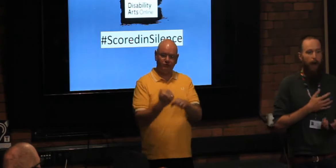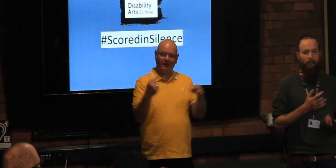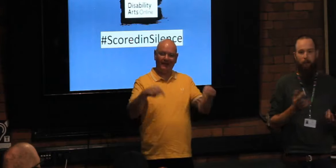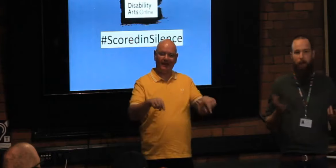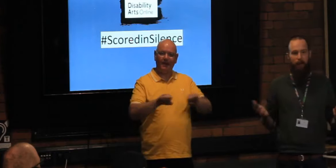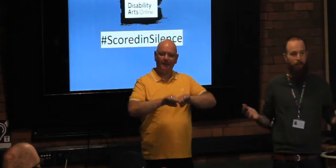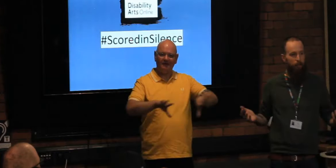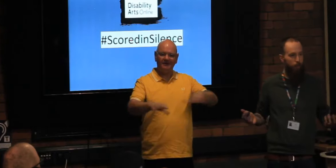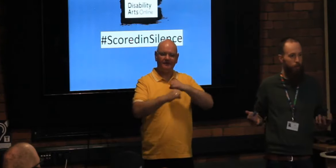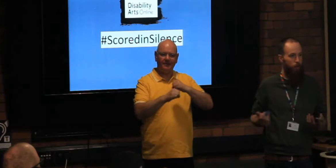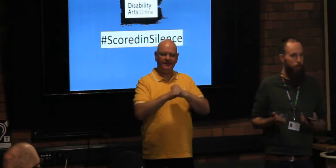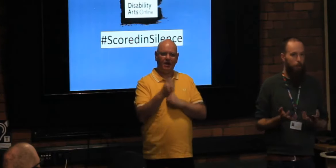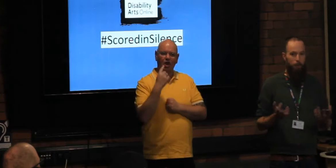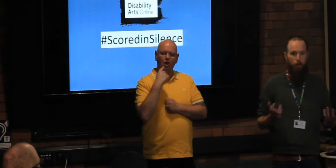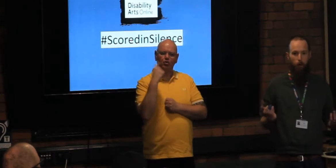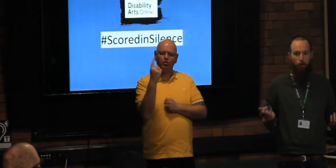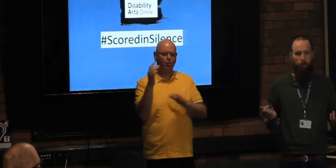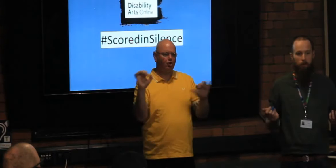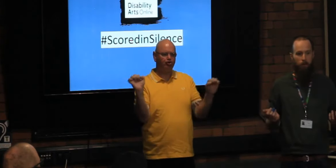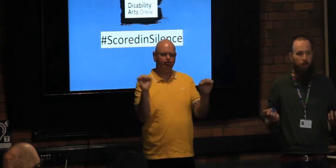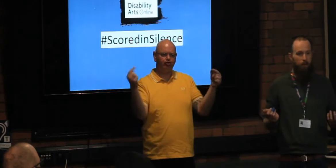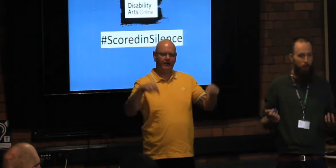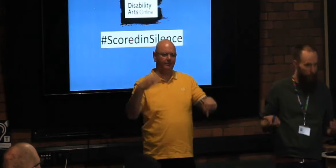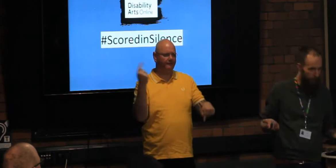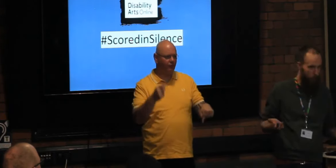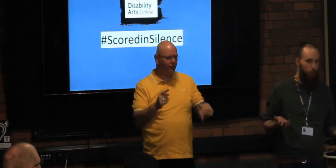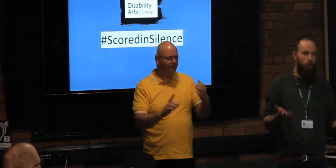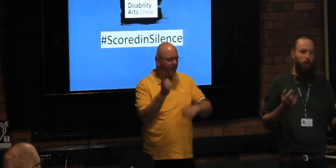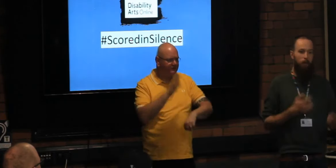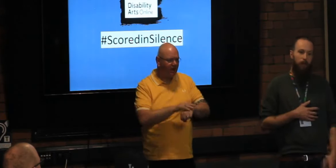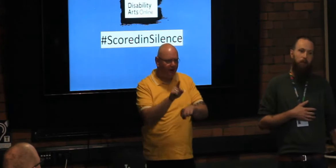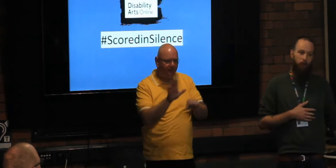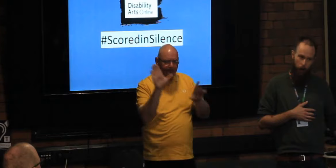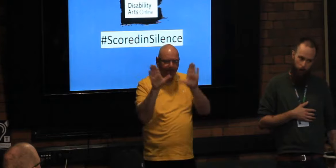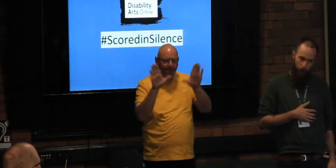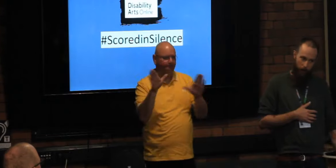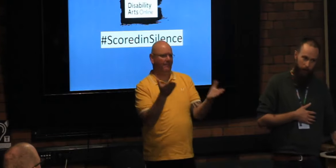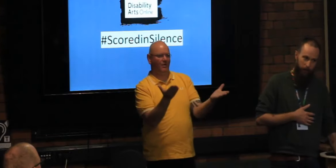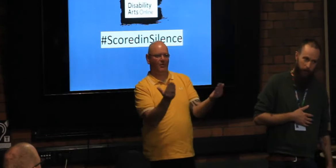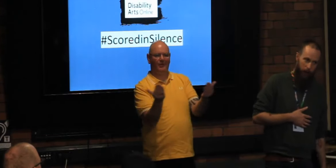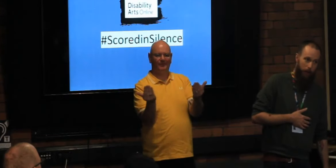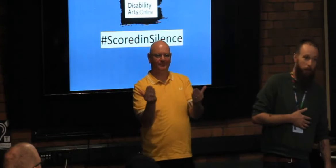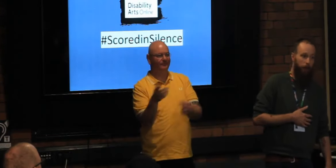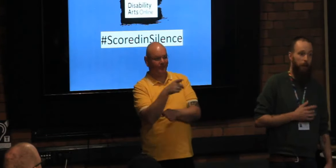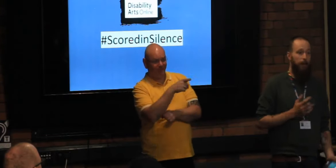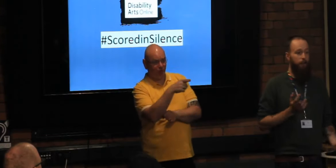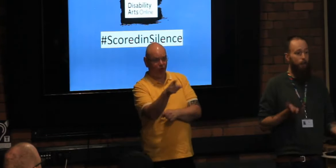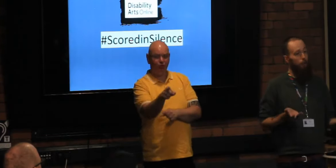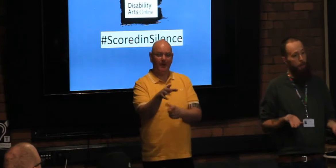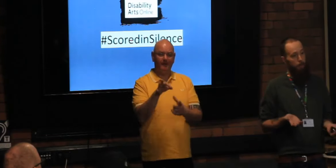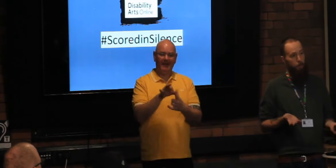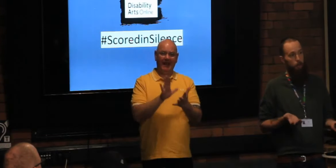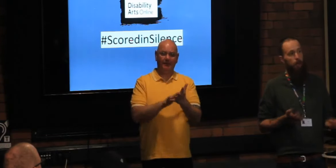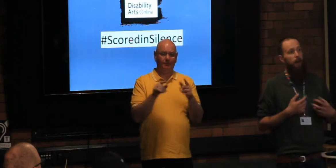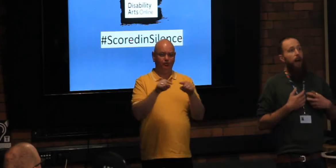Who hasn't been to this place before? Great, cool, welcome. So, for your benefit, the PM Studio is a space